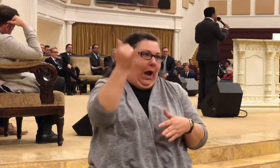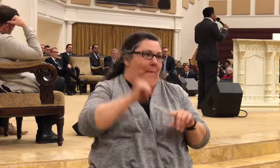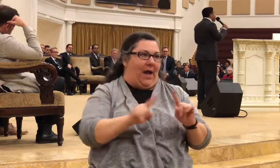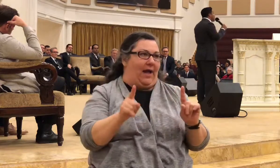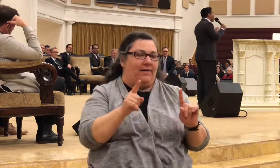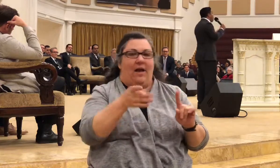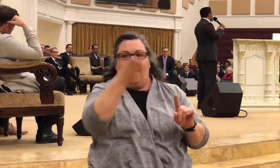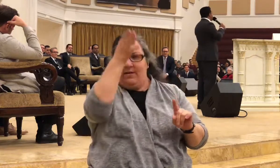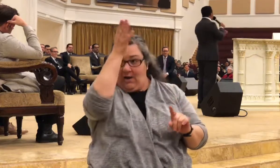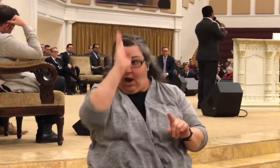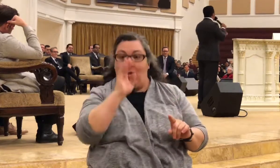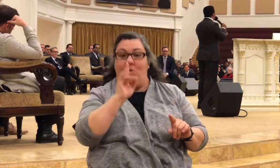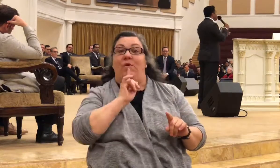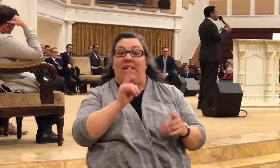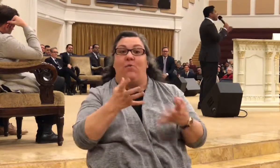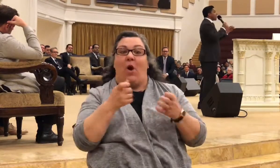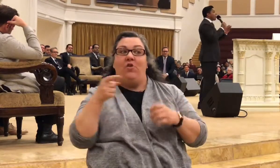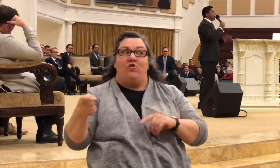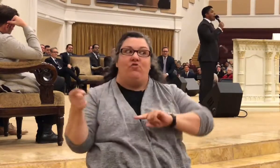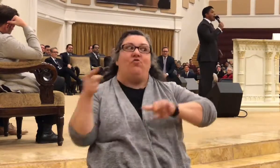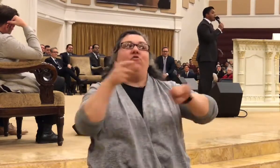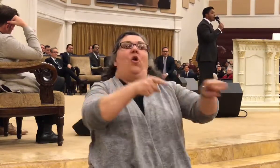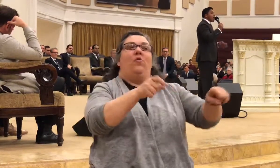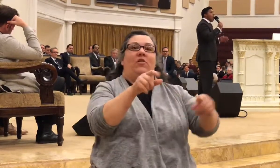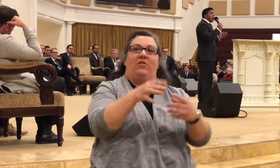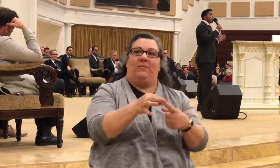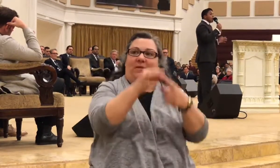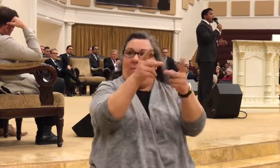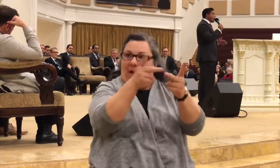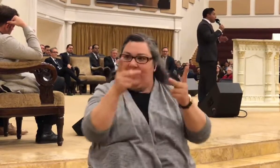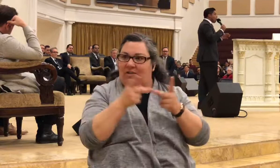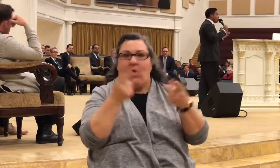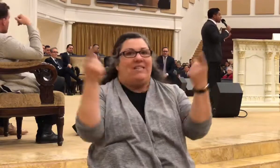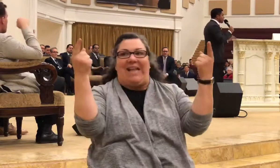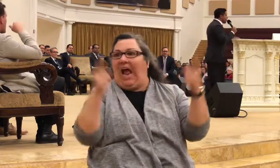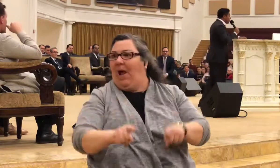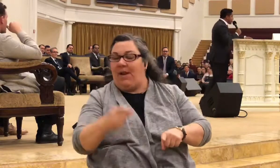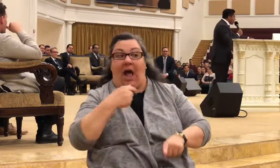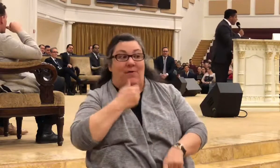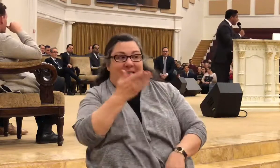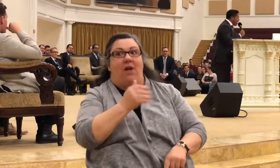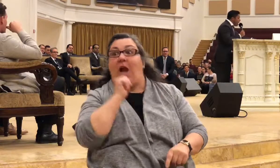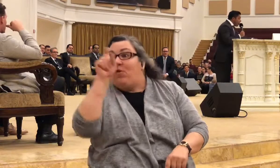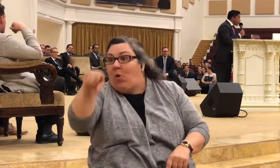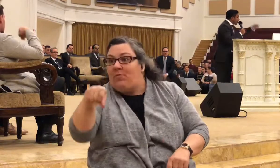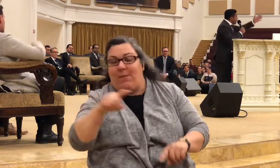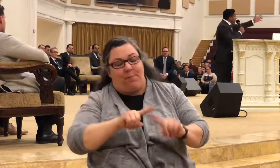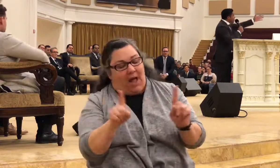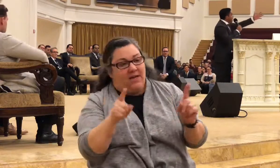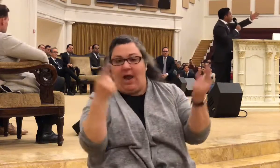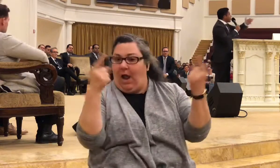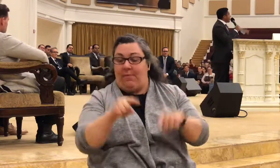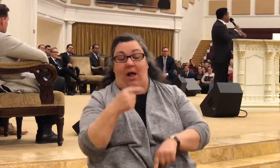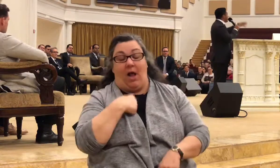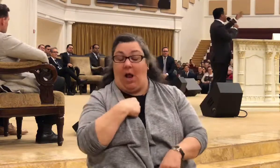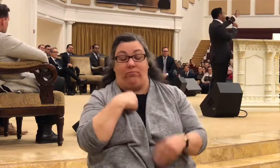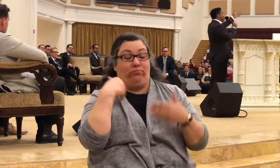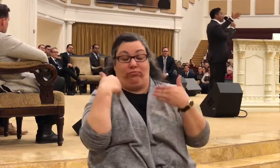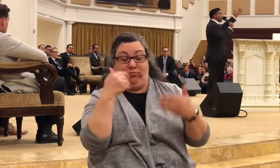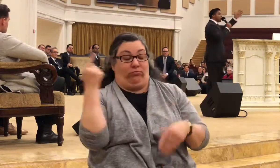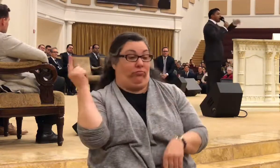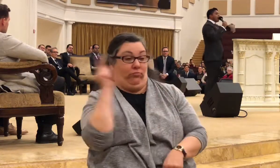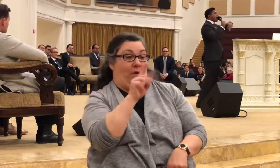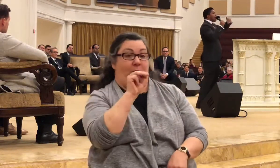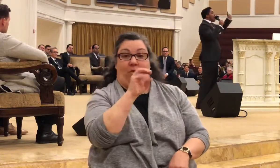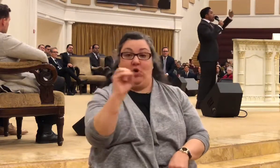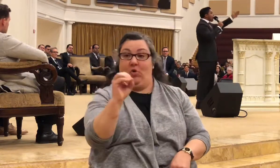that God really wants you there beyond the shadow of a doubt. And so we were there even when we weren't supposed to be, and it wasn't in the schedule,